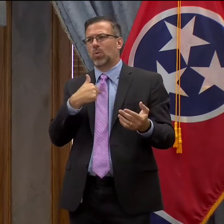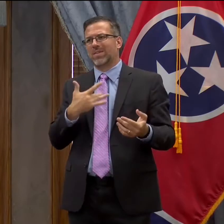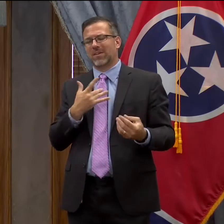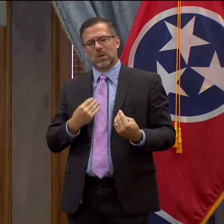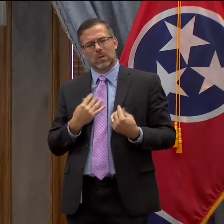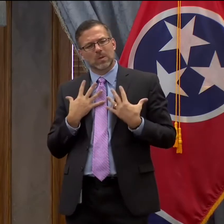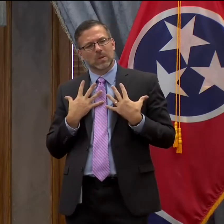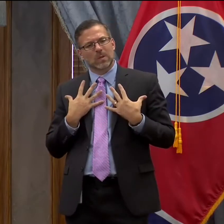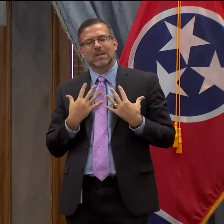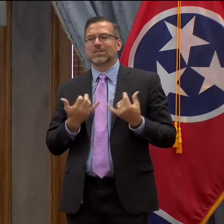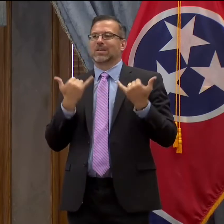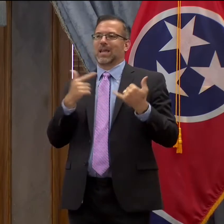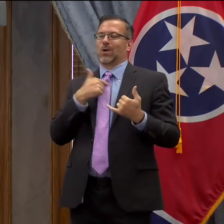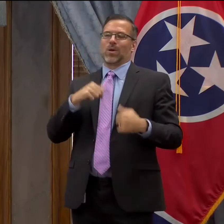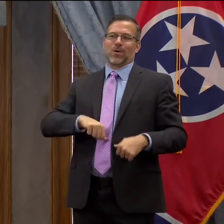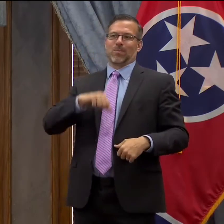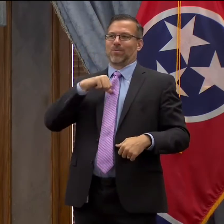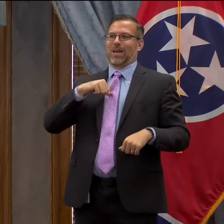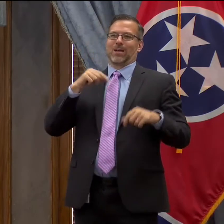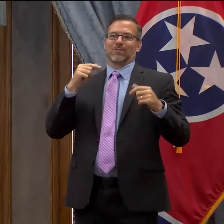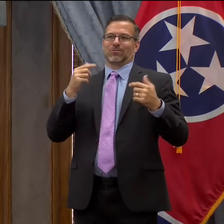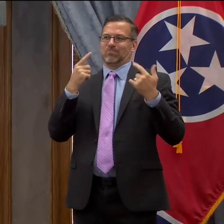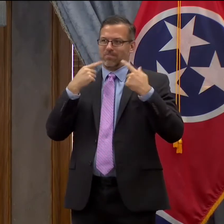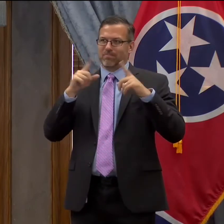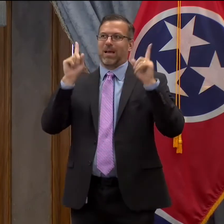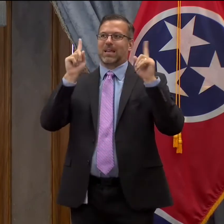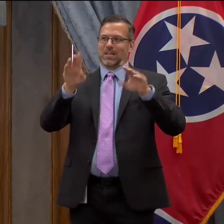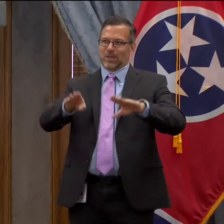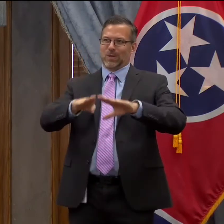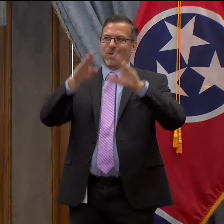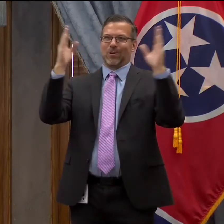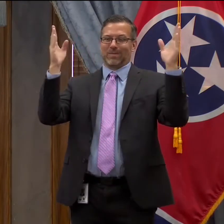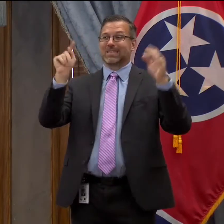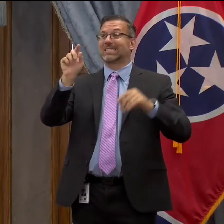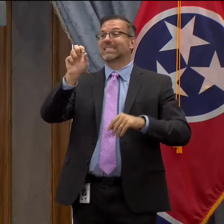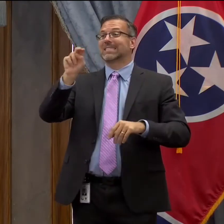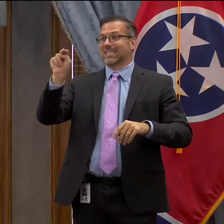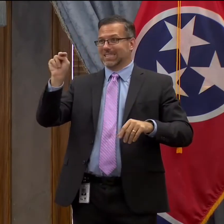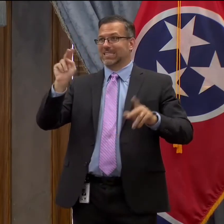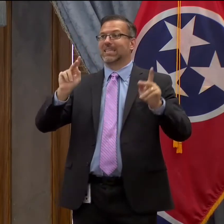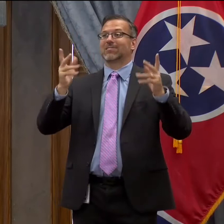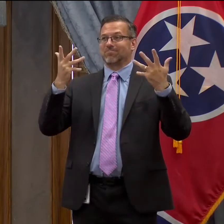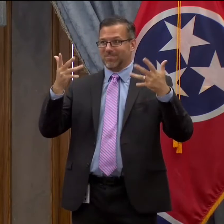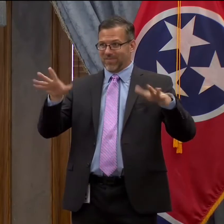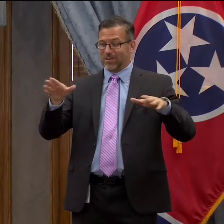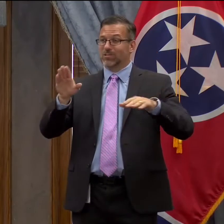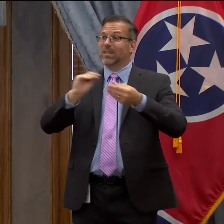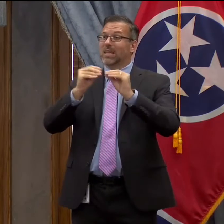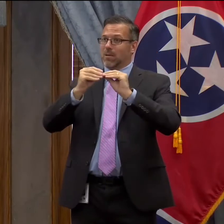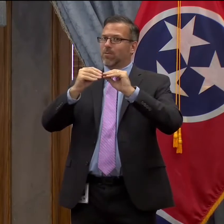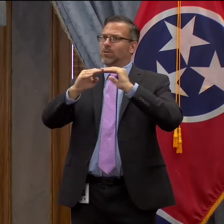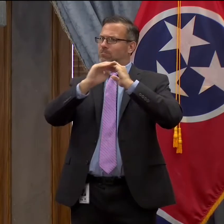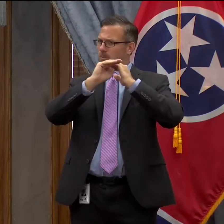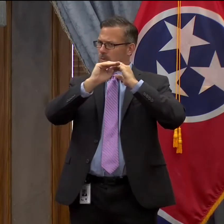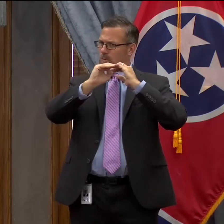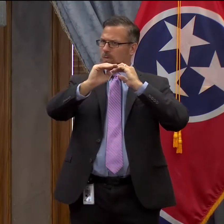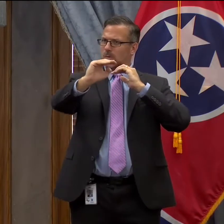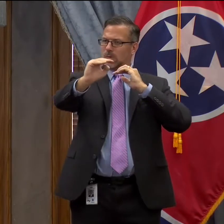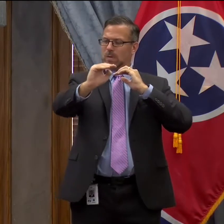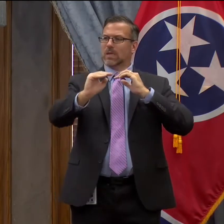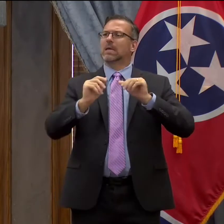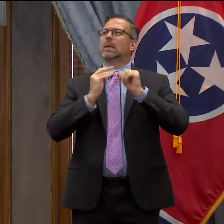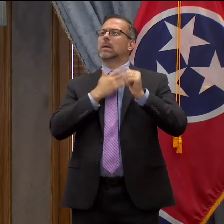these long-awaited reunions. Tennesseans have done their part to flatten the curve, and we ask you to continue making those daily